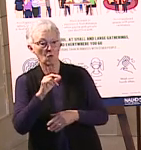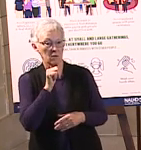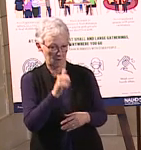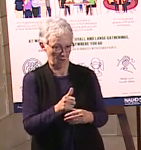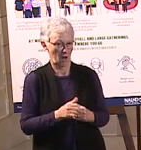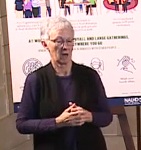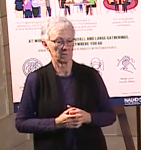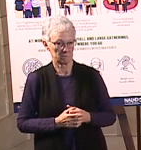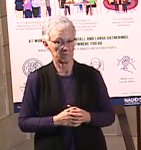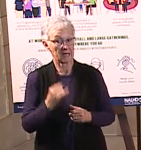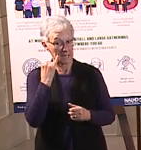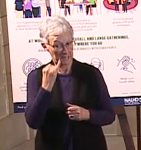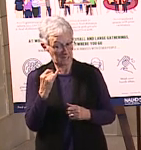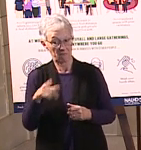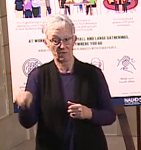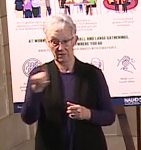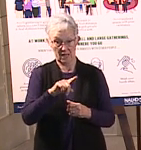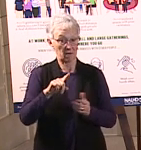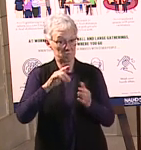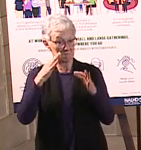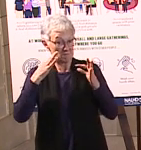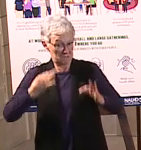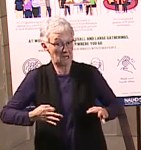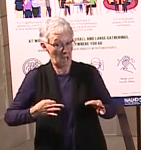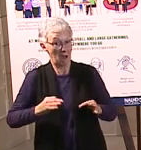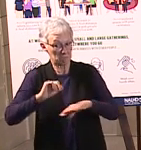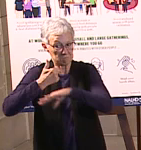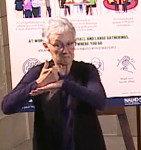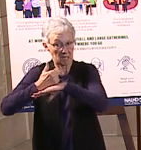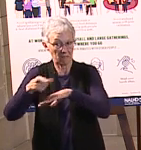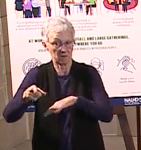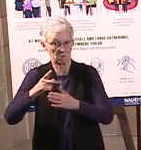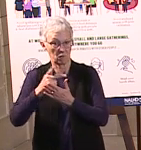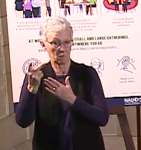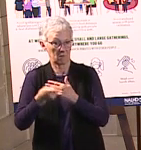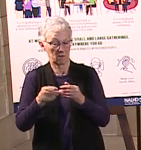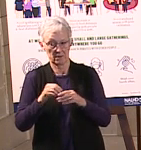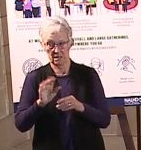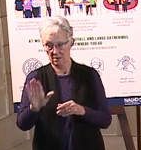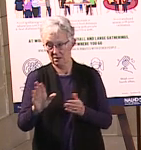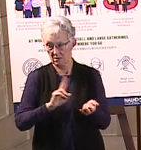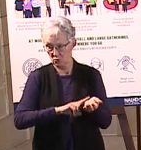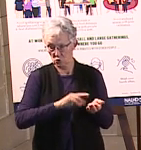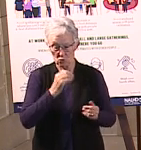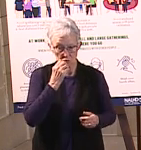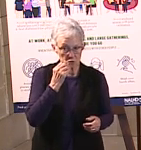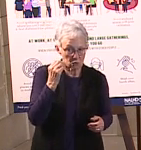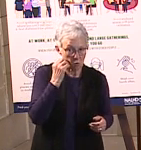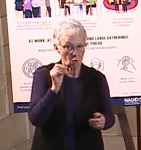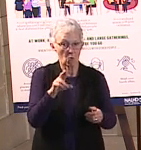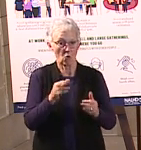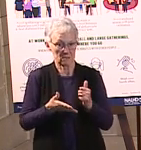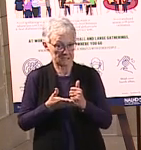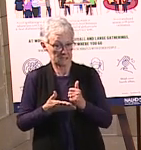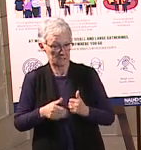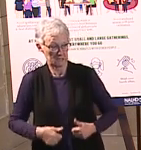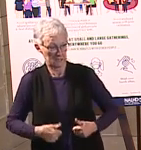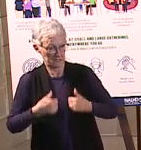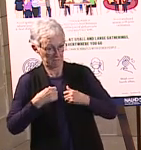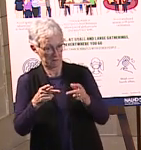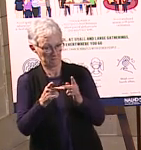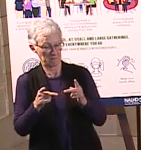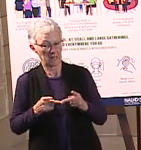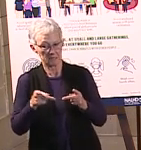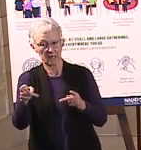this program, which again is a great tool, that it will take time to put processes and other things to facilitate that